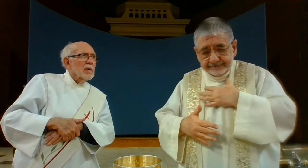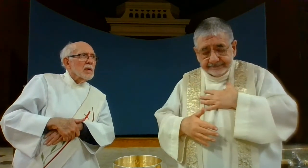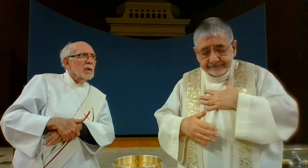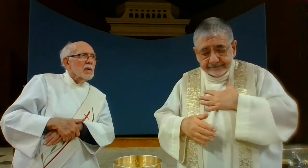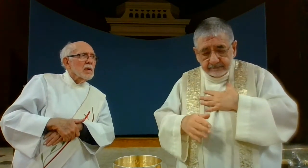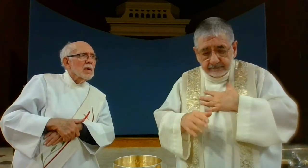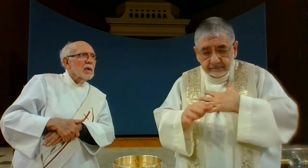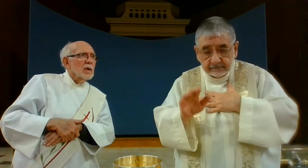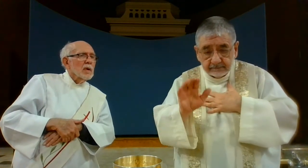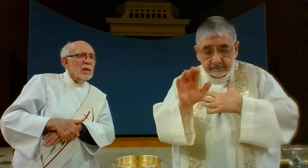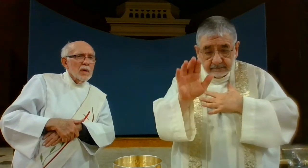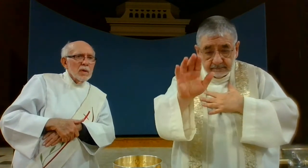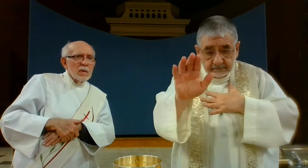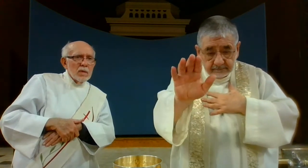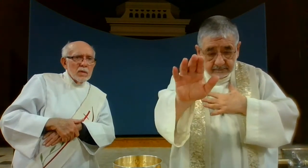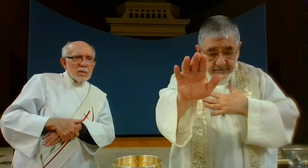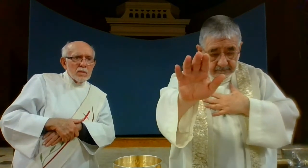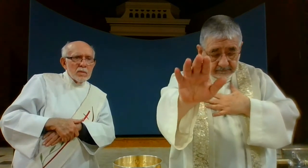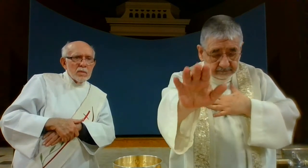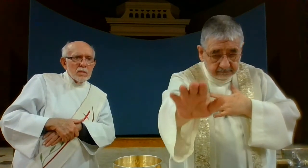of our Lord Jesus Christ.